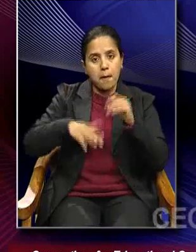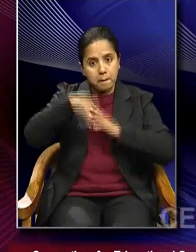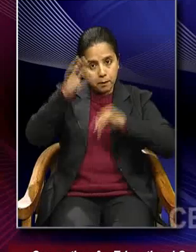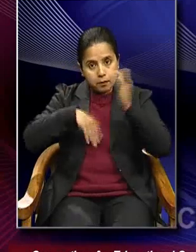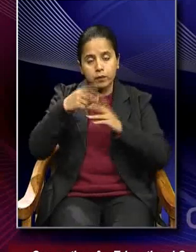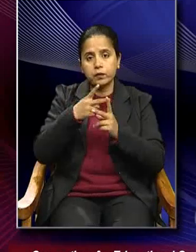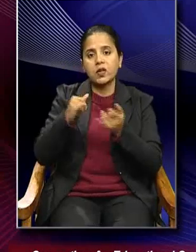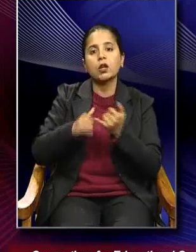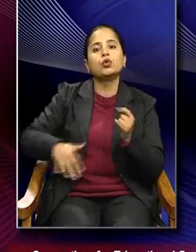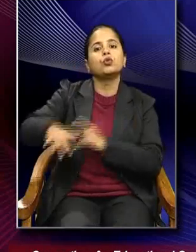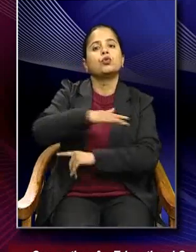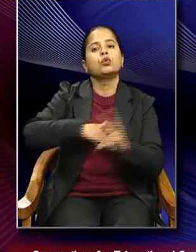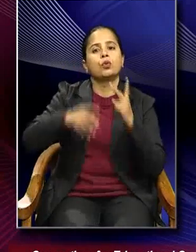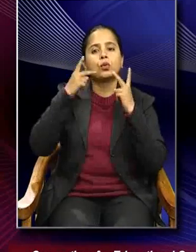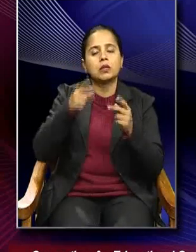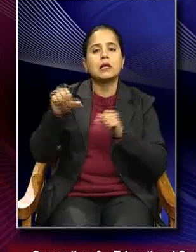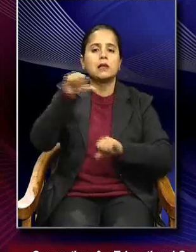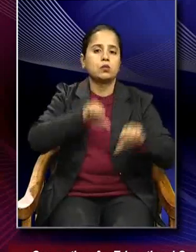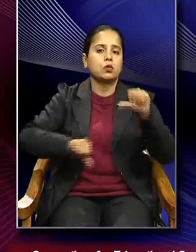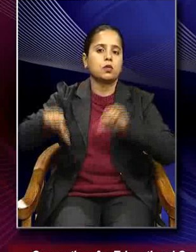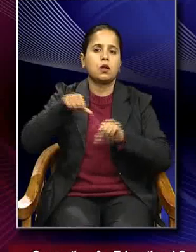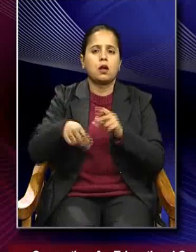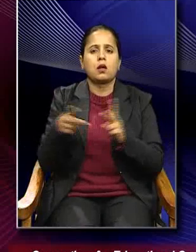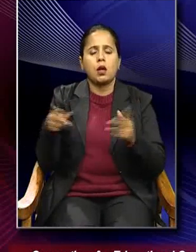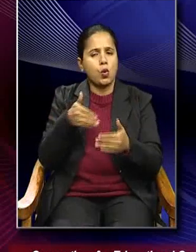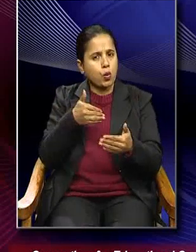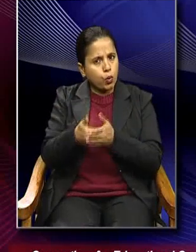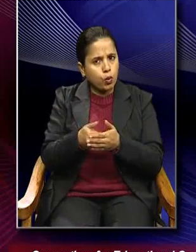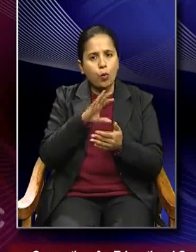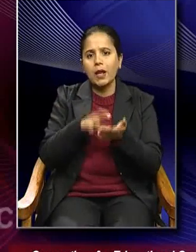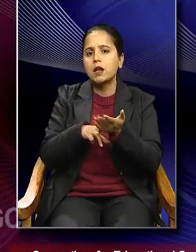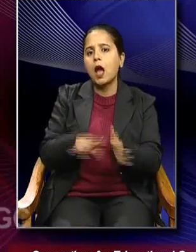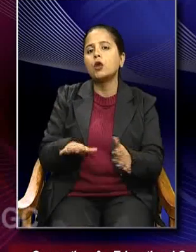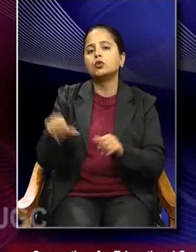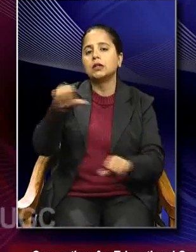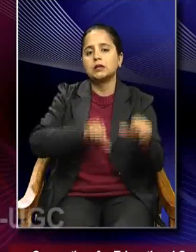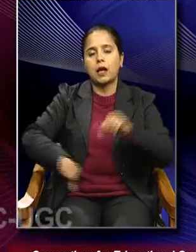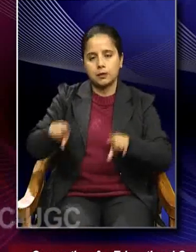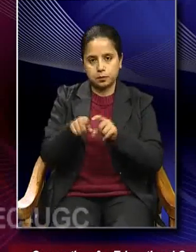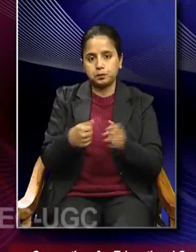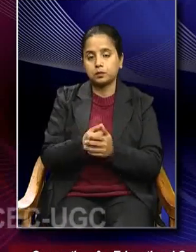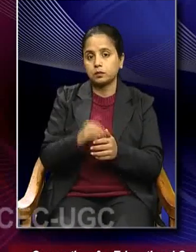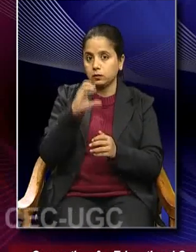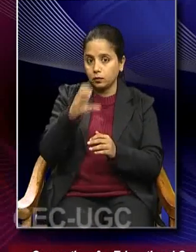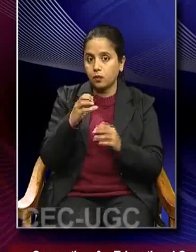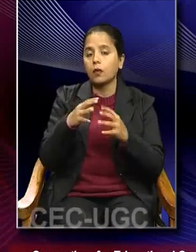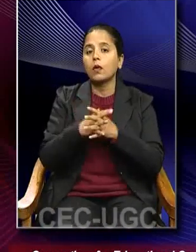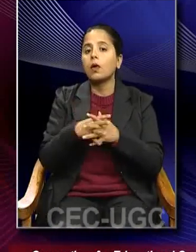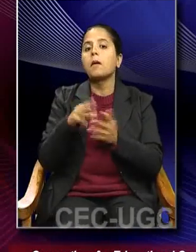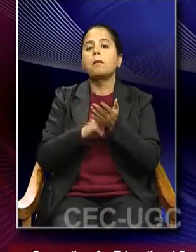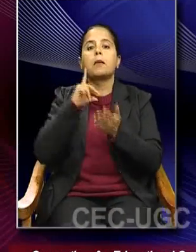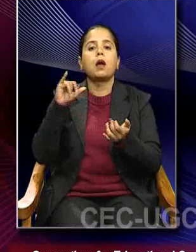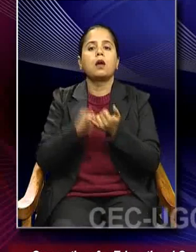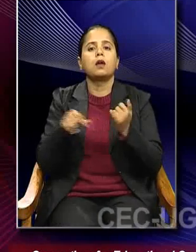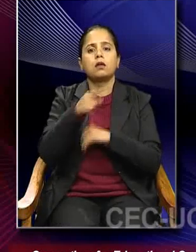a sociology as a science very close to natural sciences. C. Wright Mill was